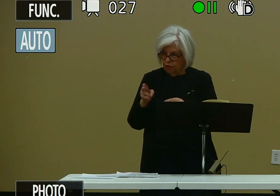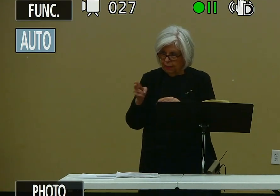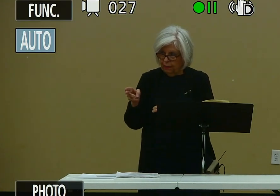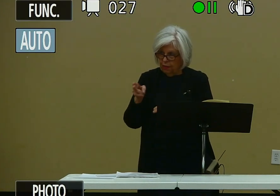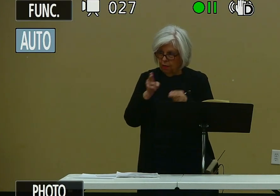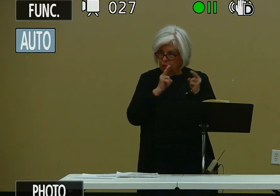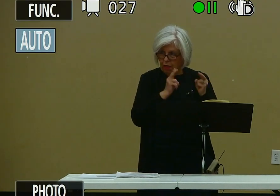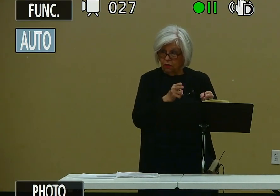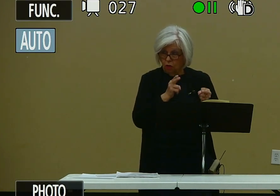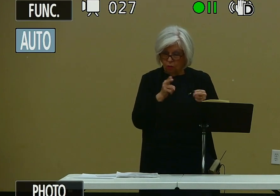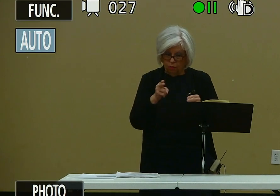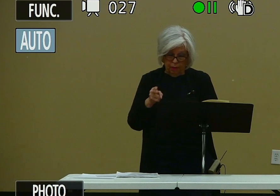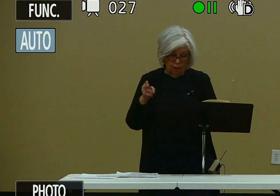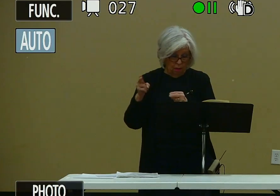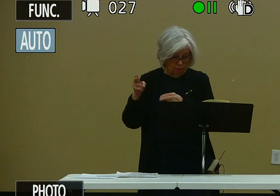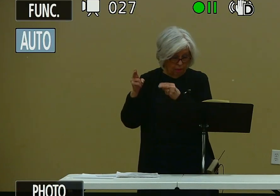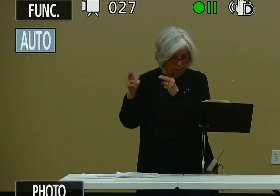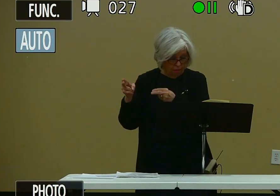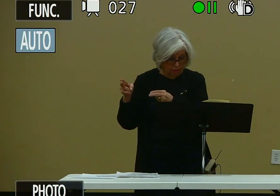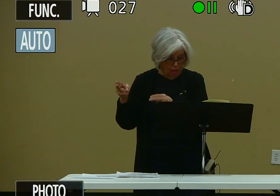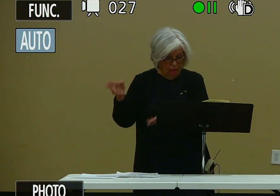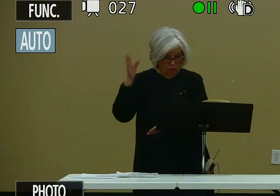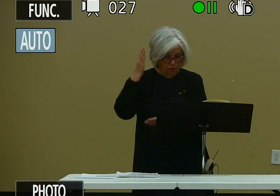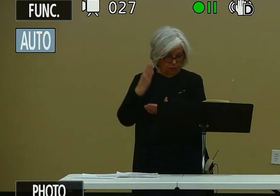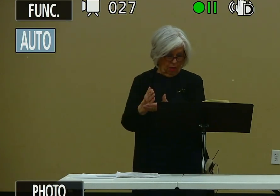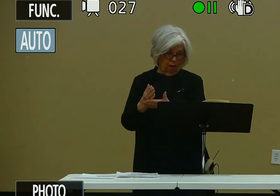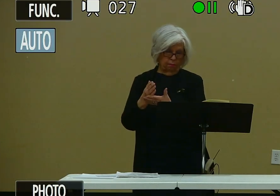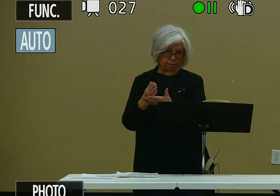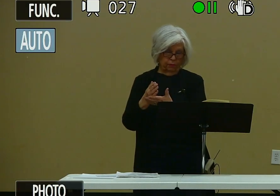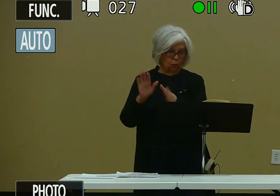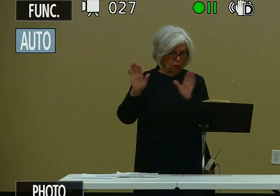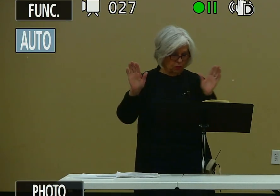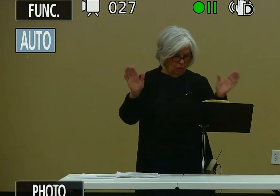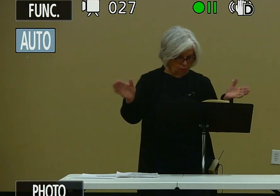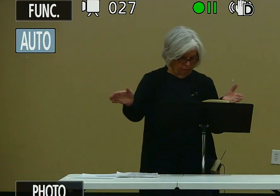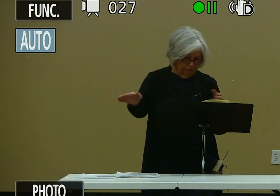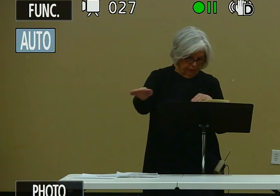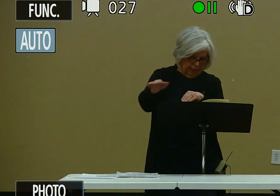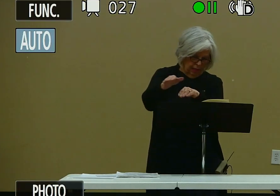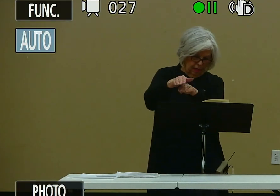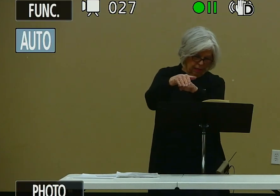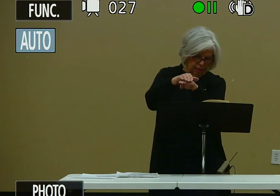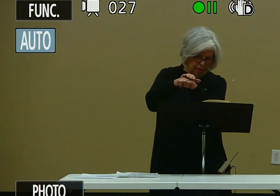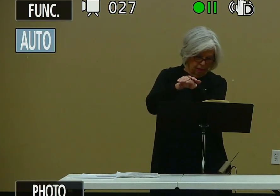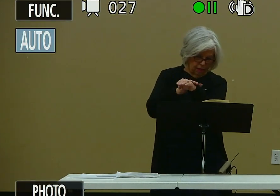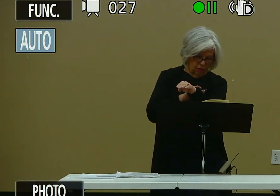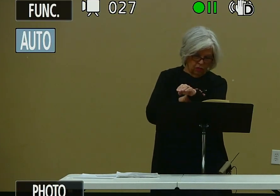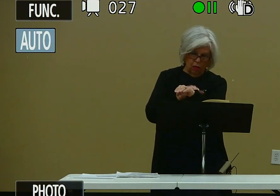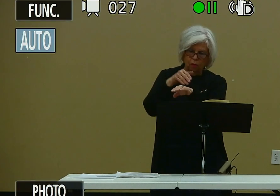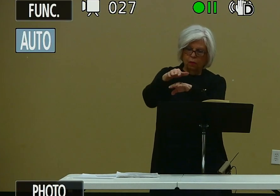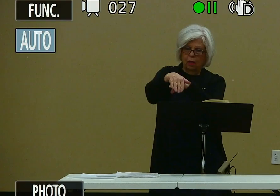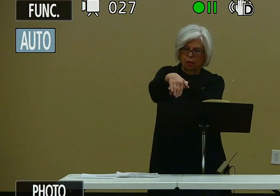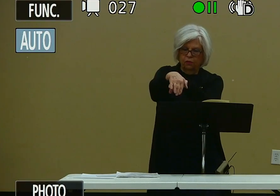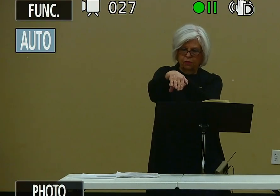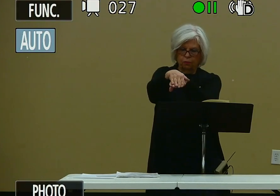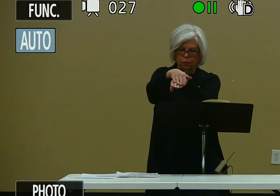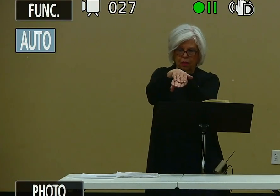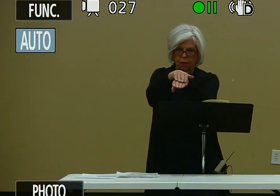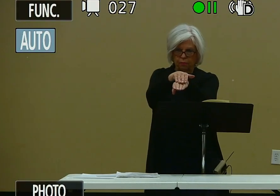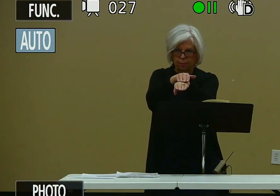shaking the H hands. Hurry, hurry, hurry. Stop. Oh no, slow. Not hurry, slow. Just rub the